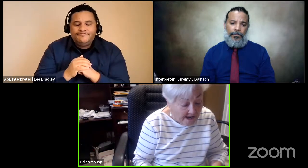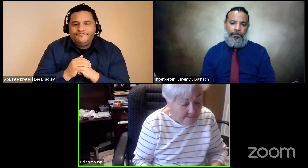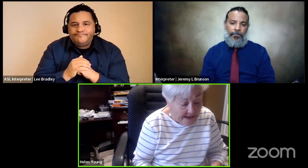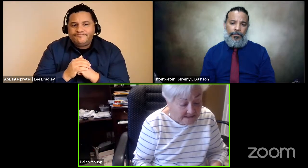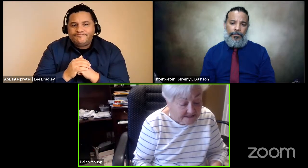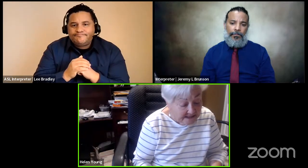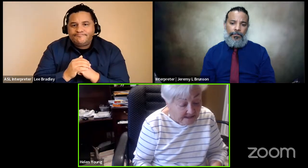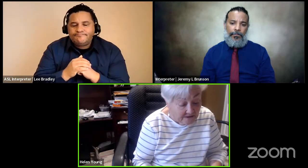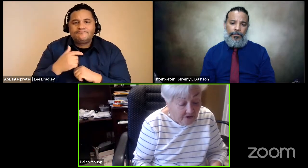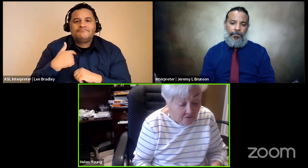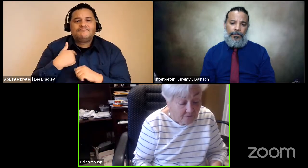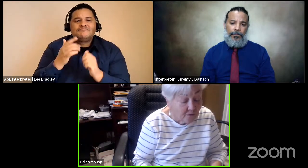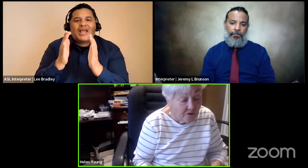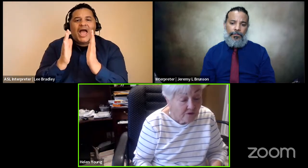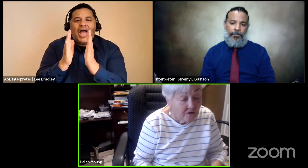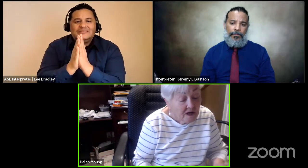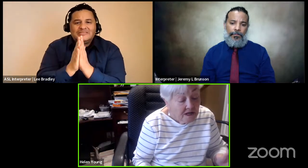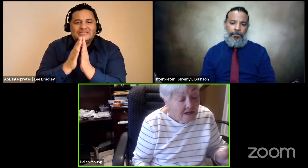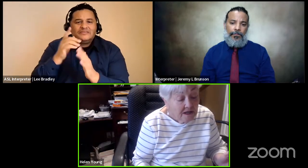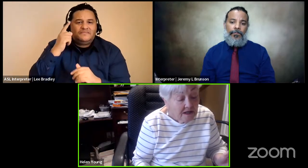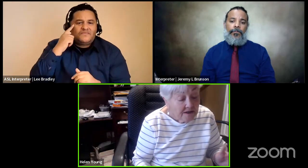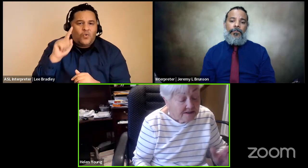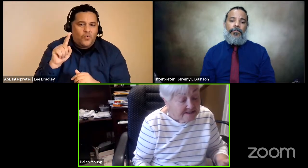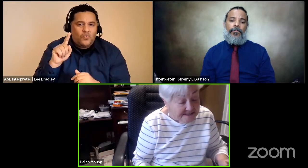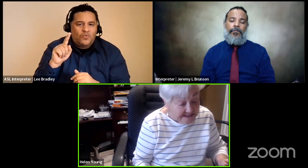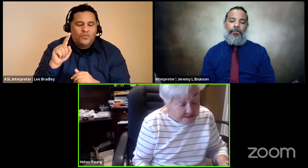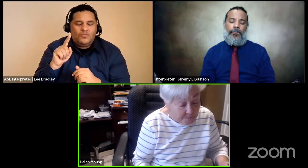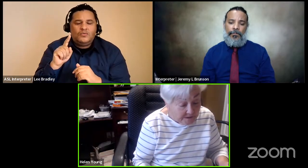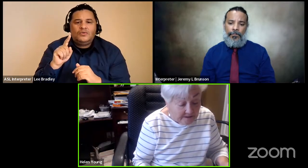So I am asking for